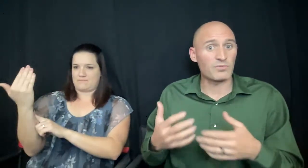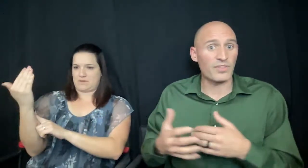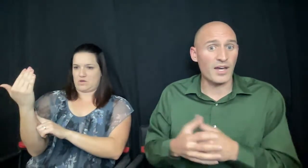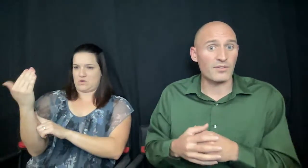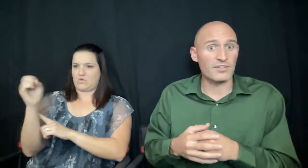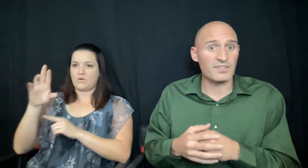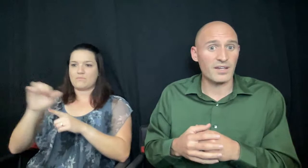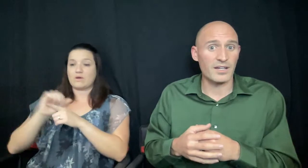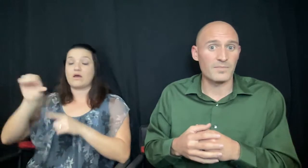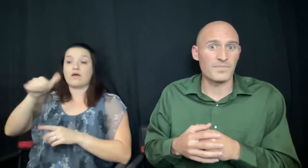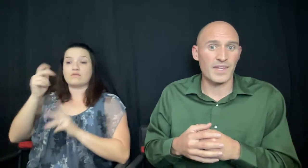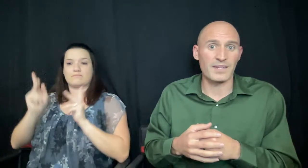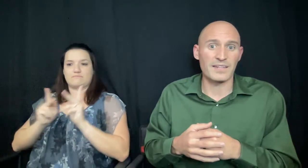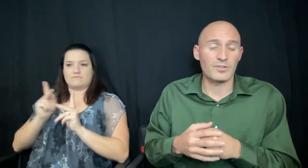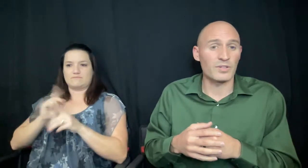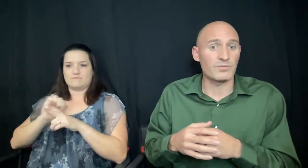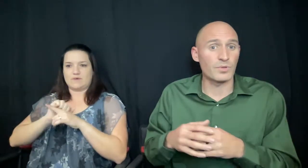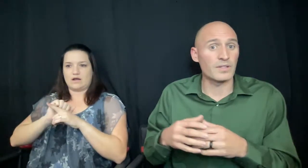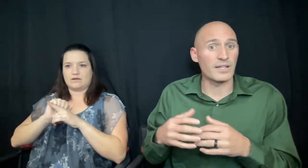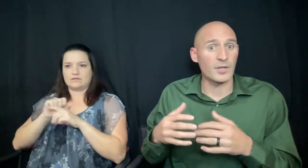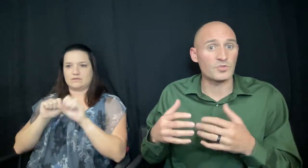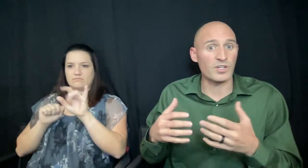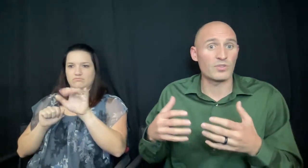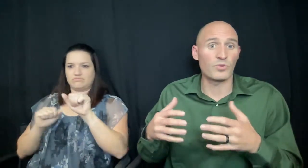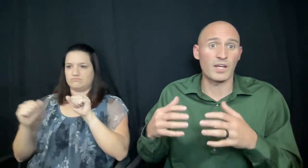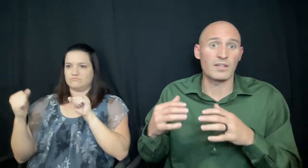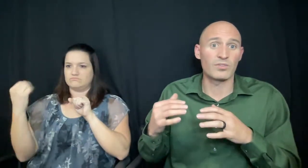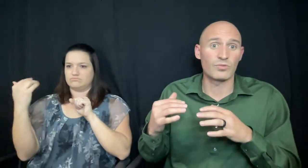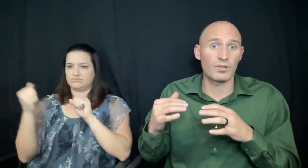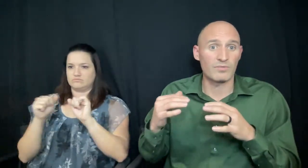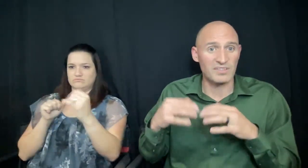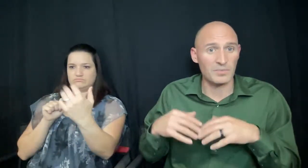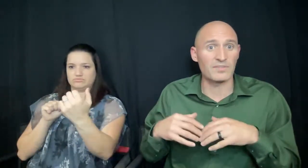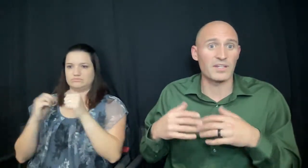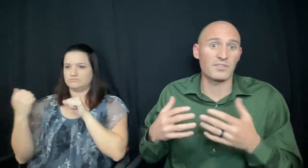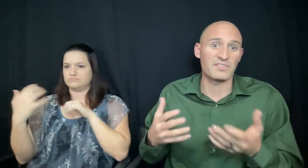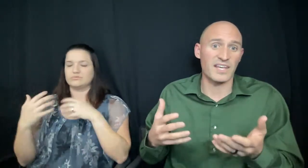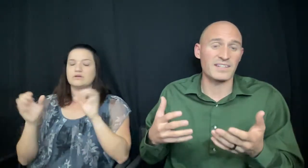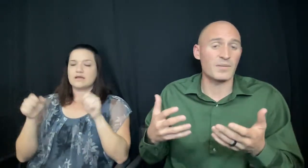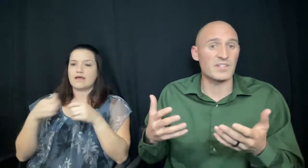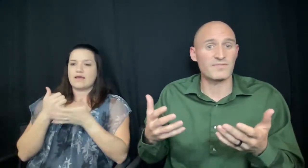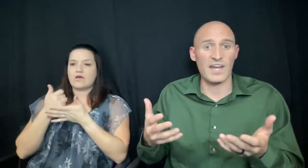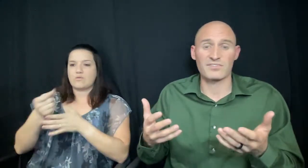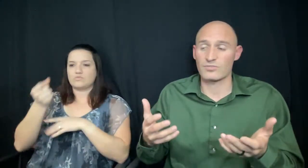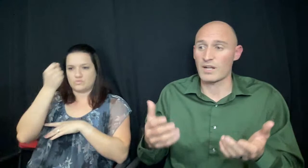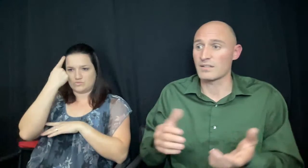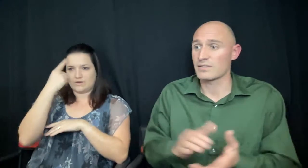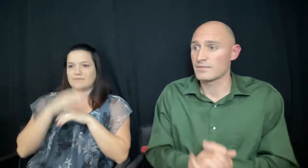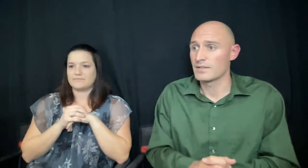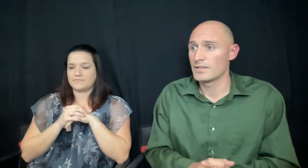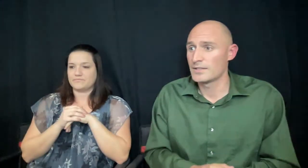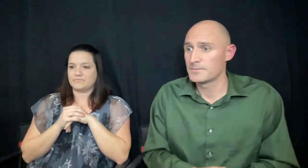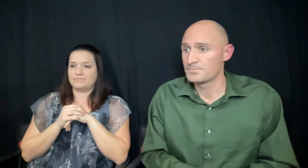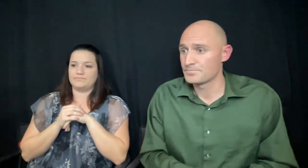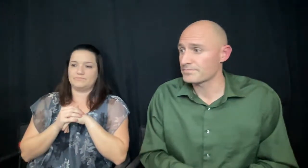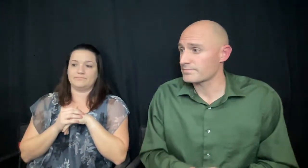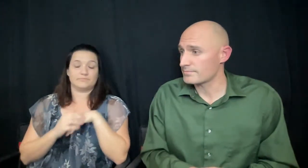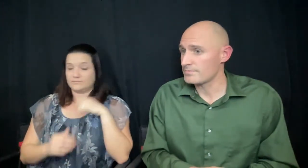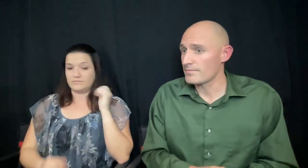with others, and that's going to really help train your brain to receptively understand at a much faster rate.